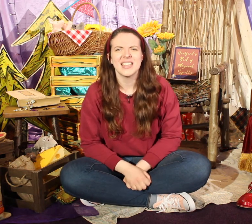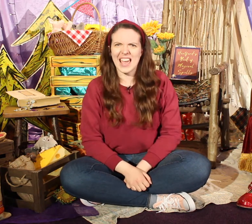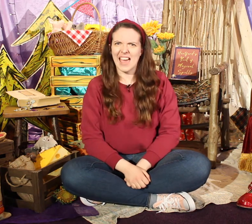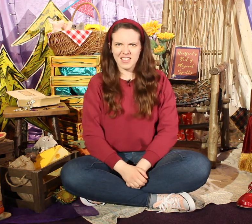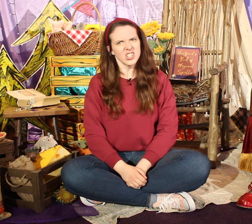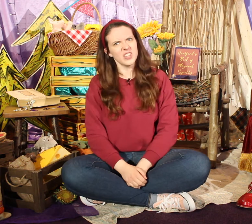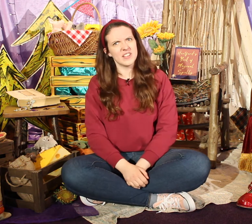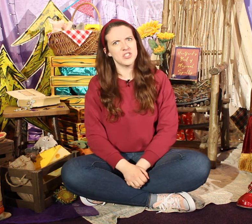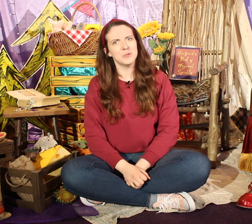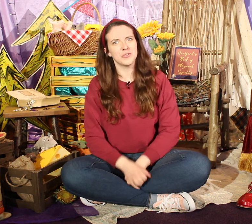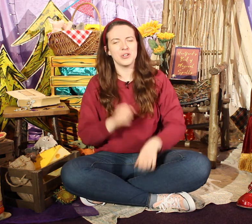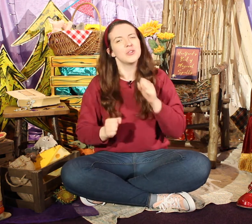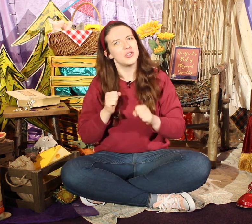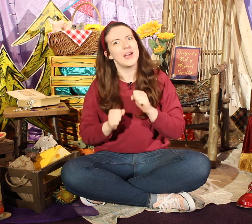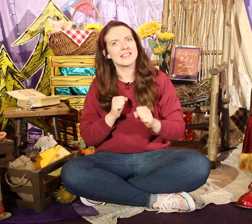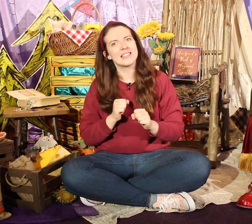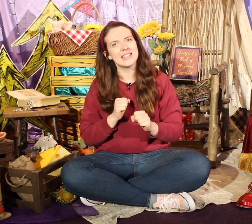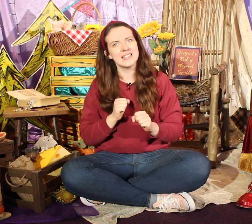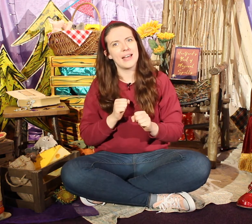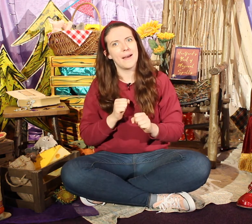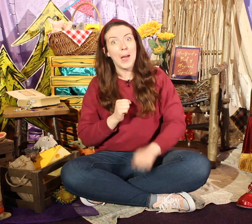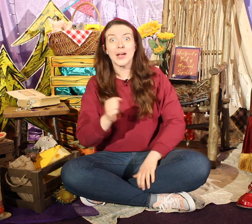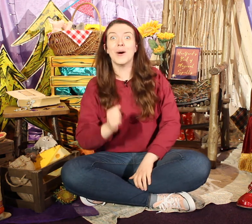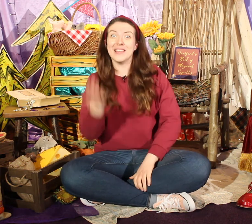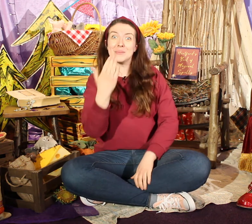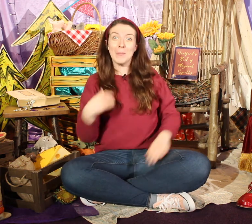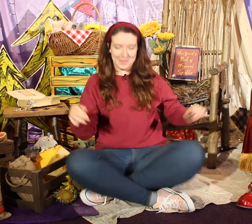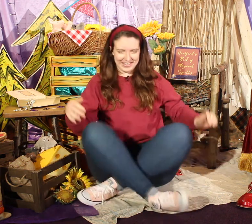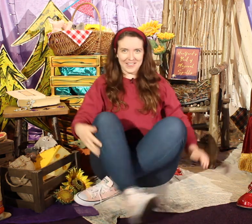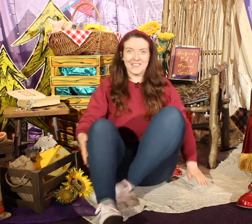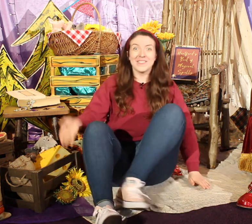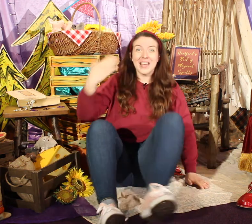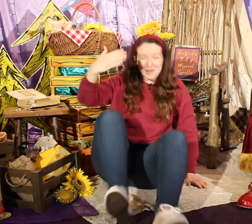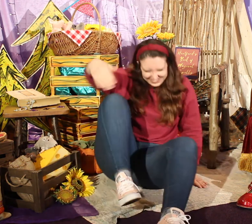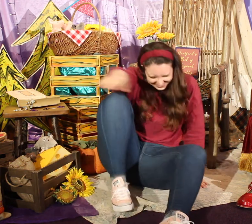"Yeah, that's a good thing to do before you do exercise, isn't it? Come on, let's warm up together. Come on."